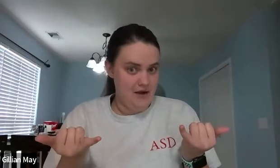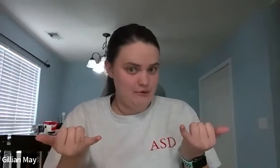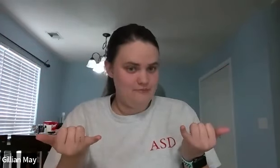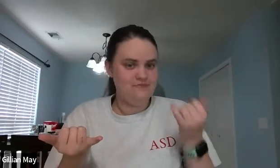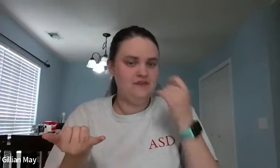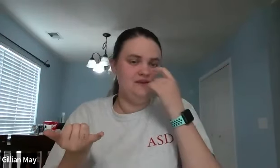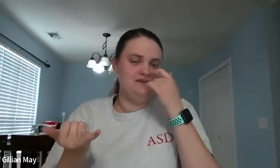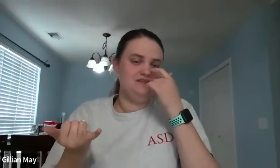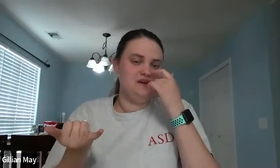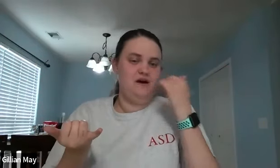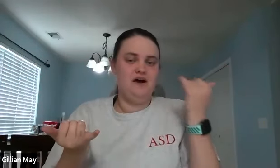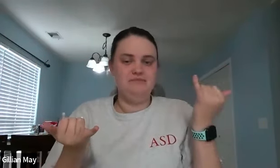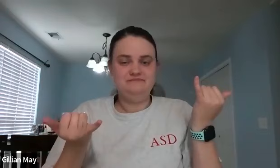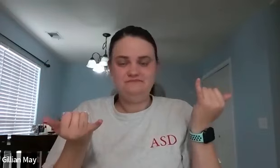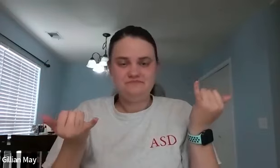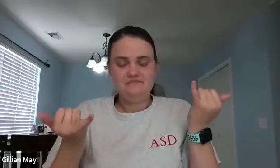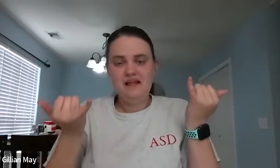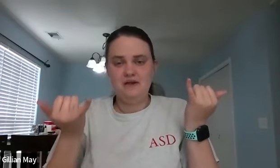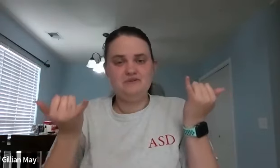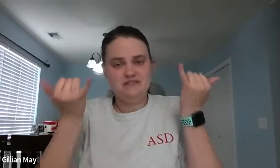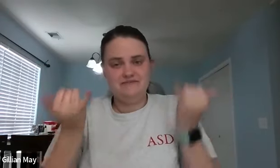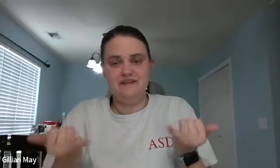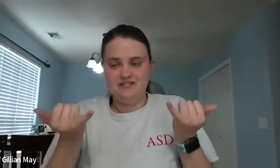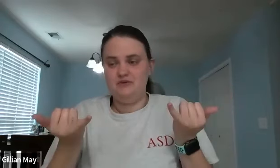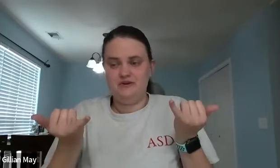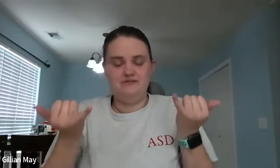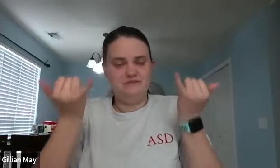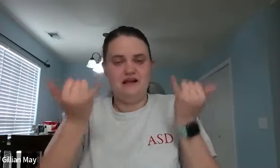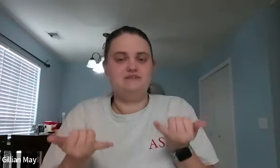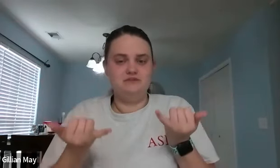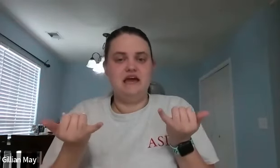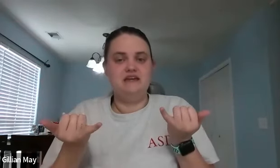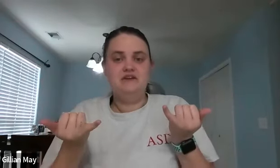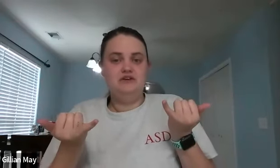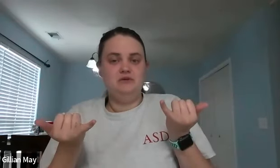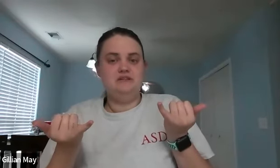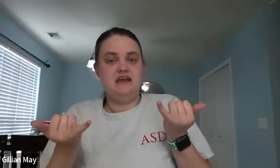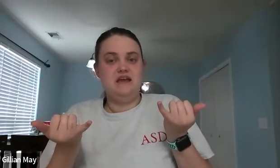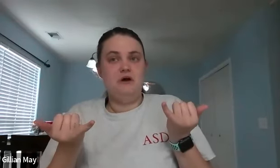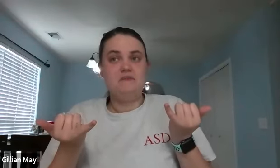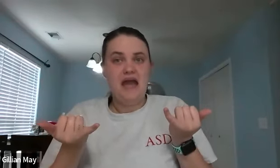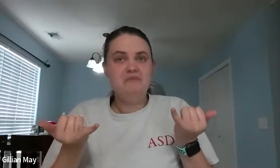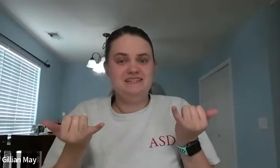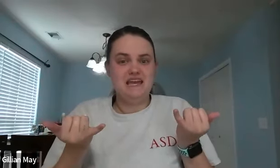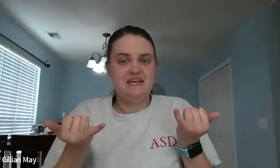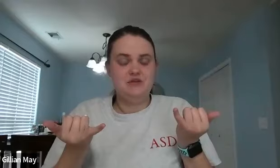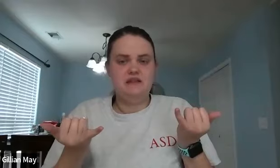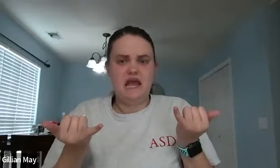now. So, that was always a funny joke with our class was that you'd be saying, well, I'm happy today. And you'd be like, I'm